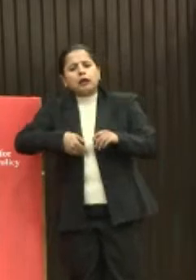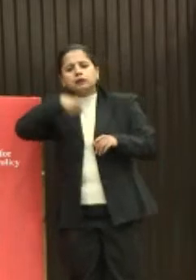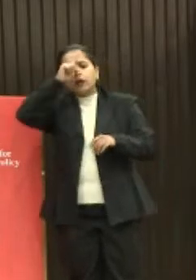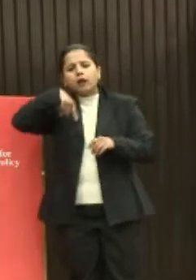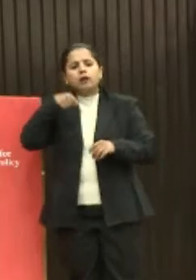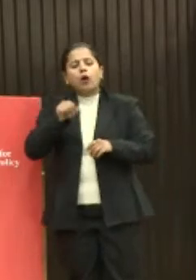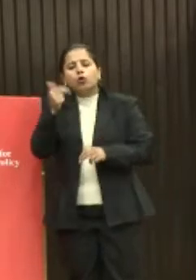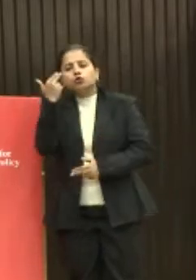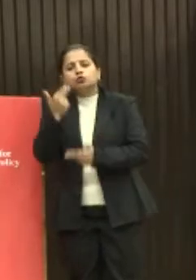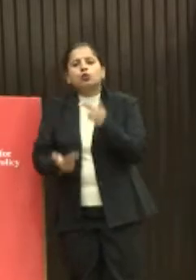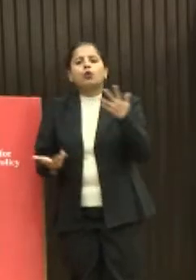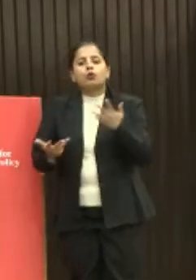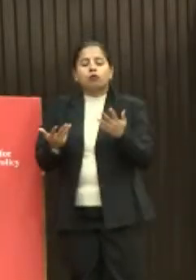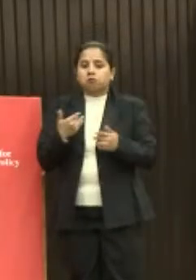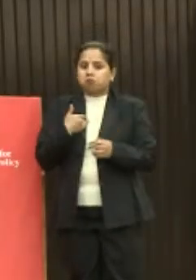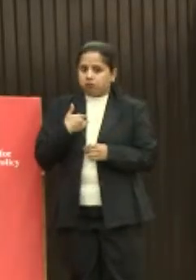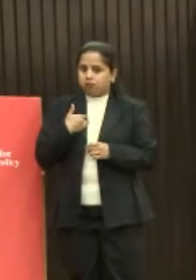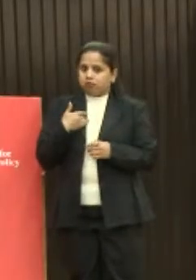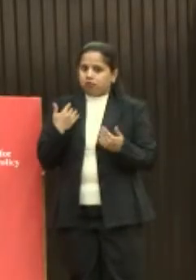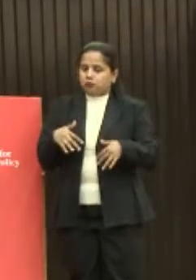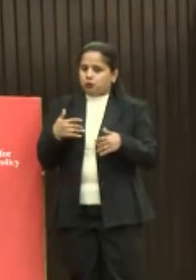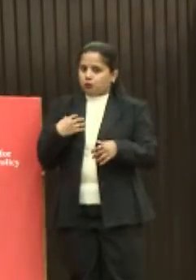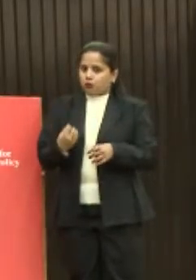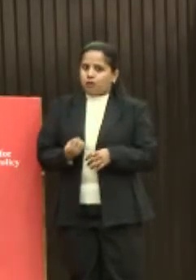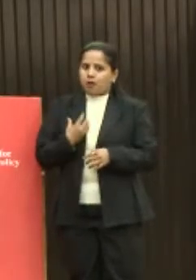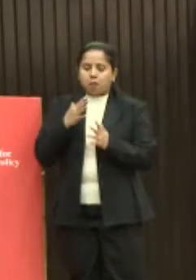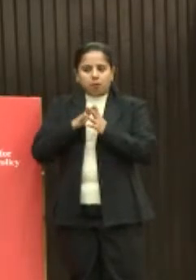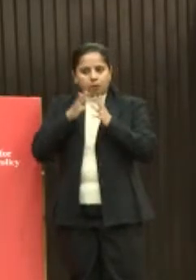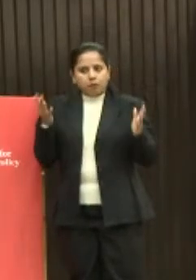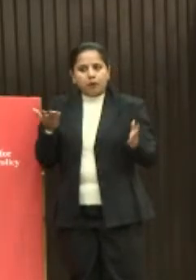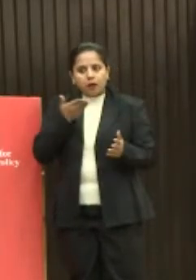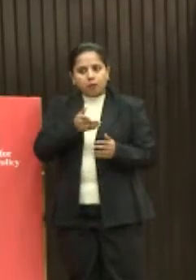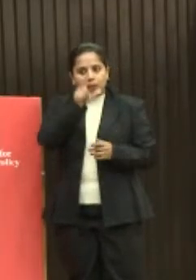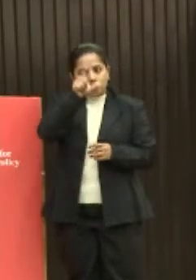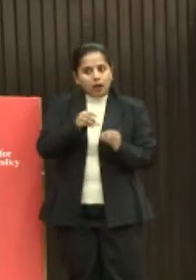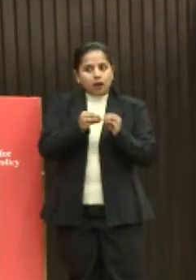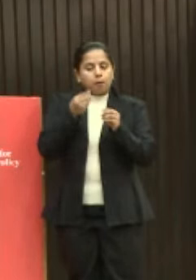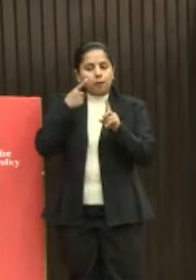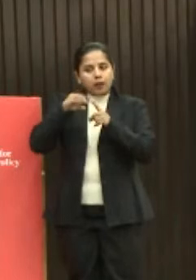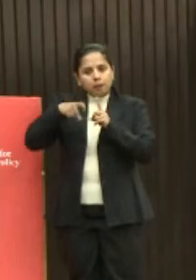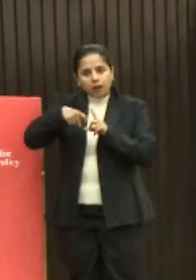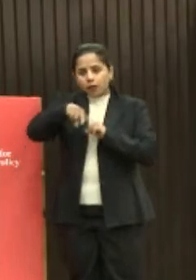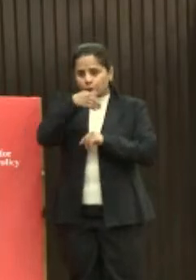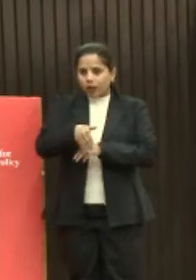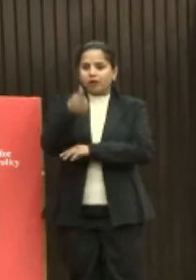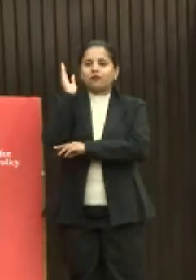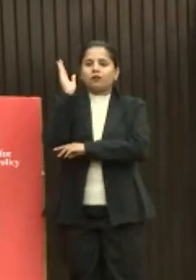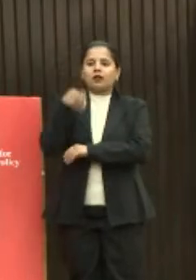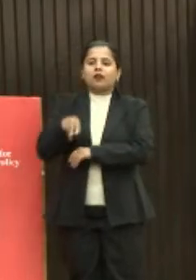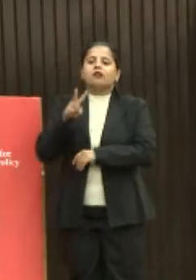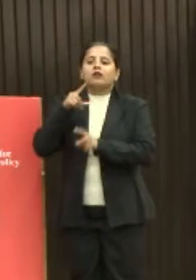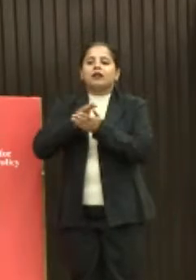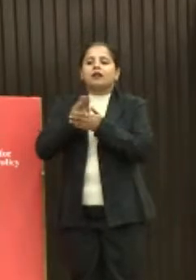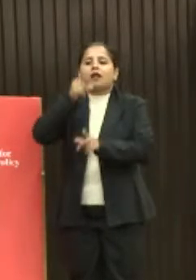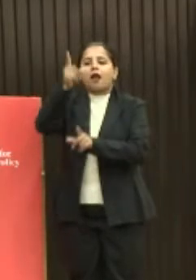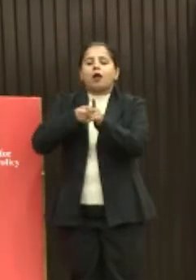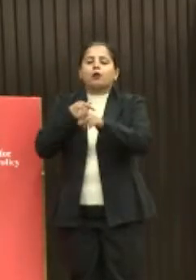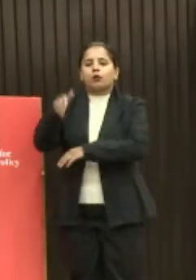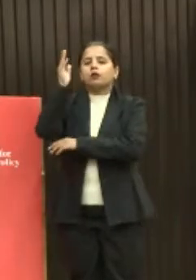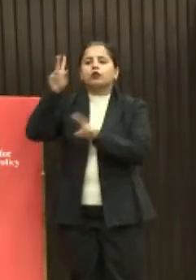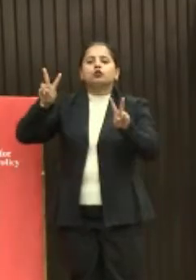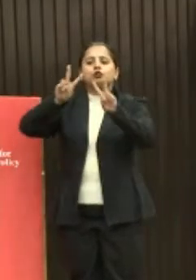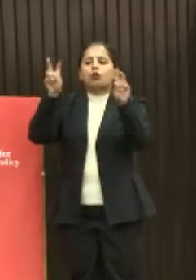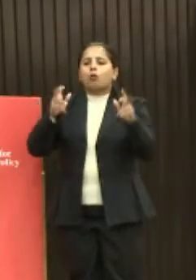And I'm really delighted that Dr. Bibek Debroy is going to deliver the Vidhi annual lecture on the subject